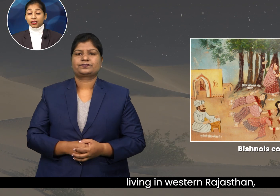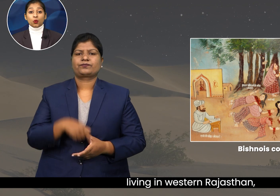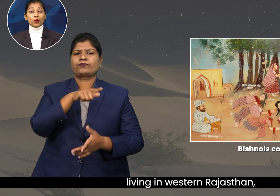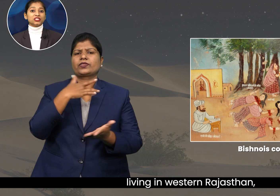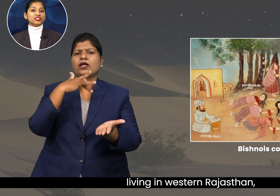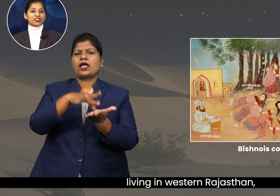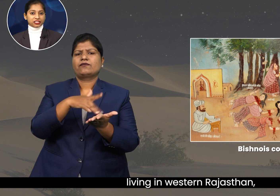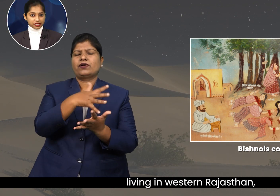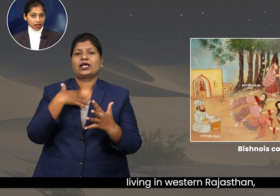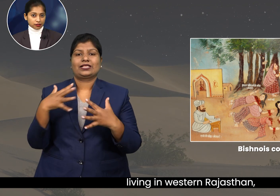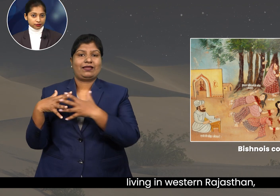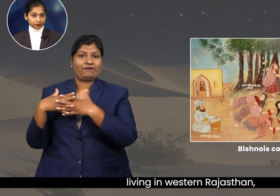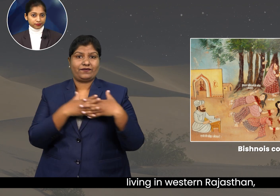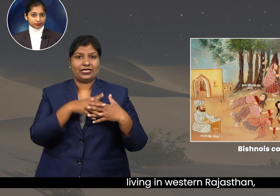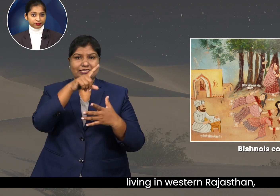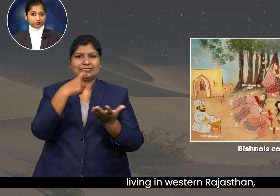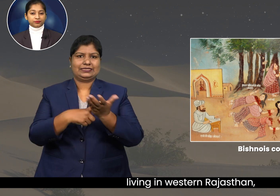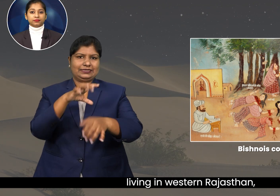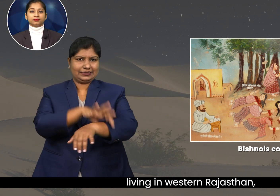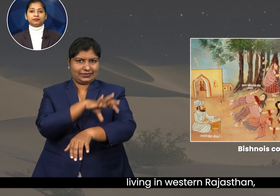living in western Rajasthan